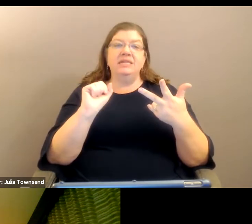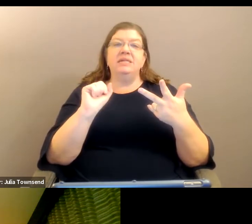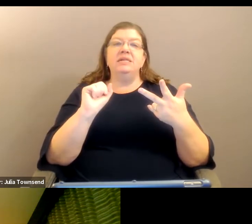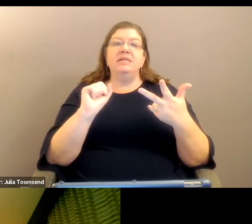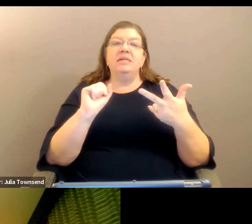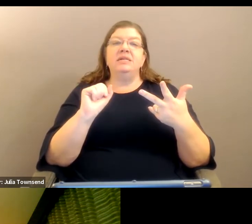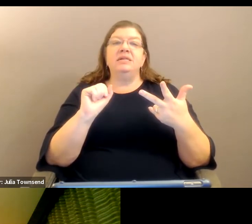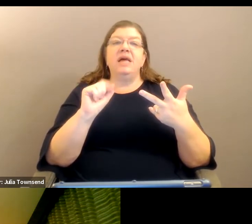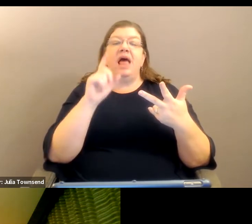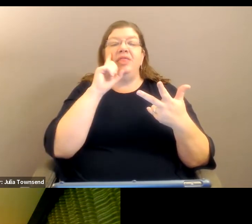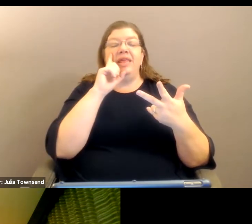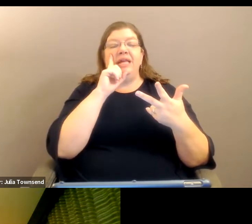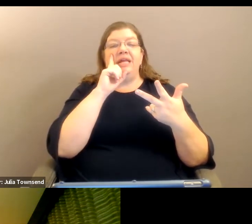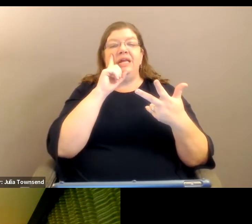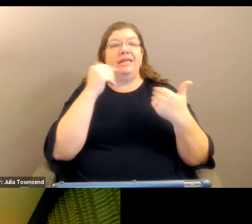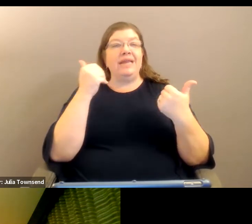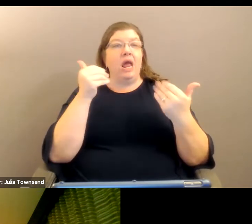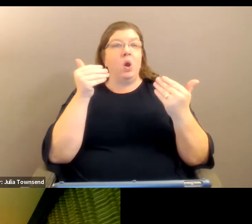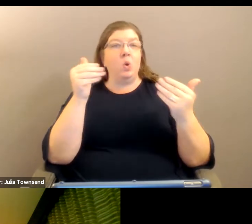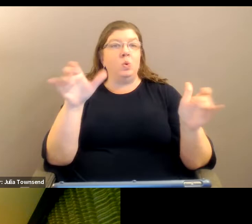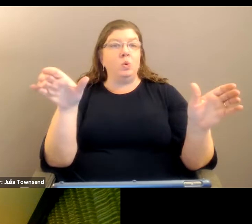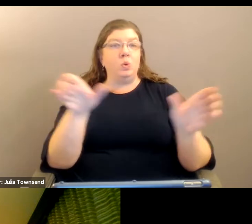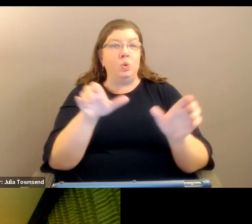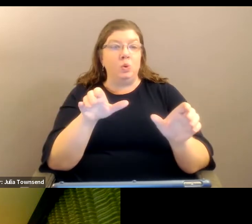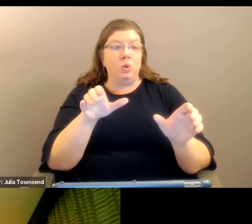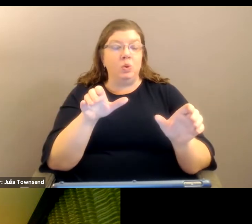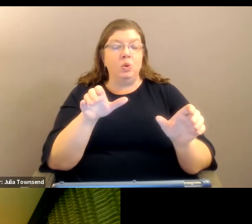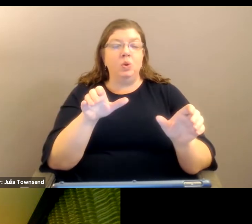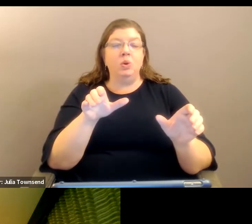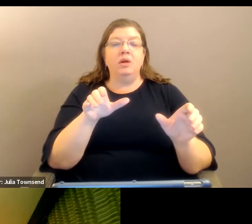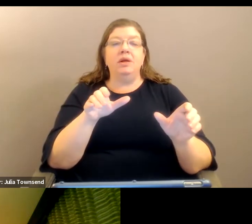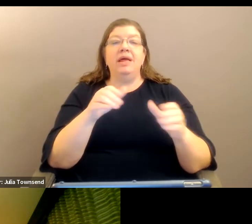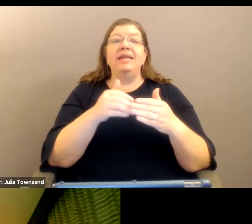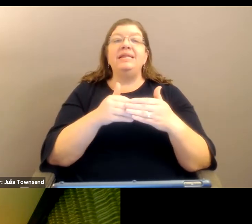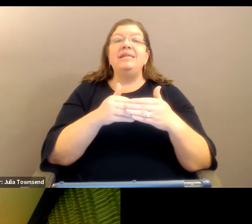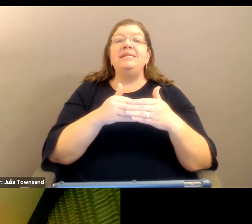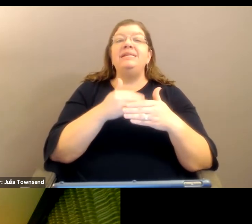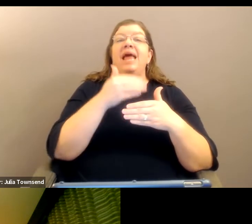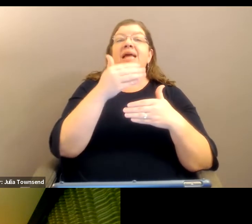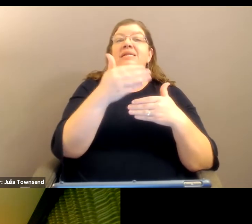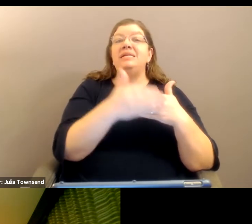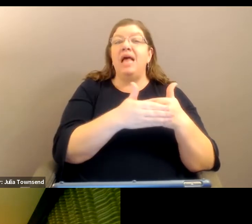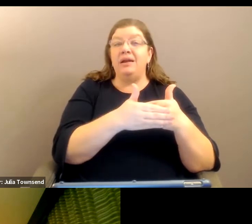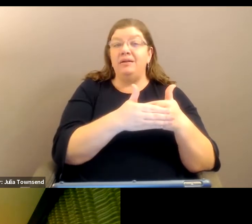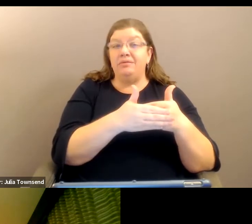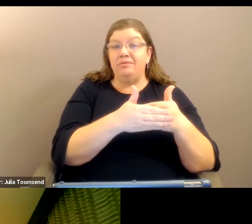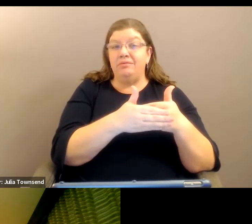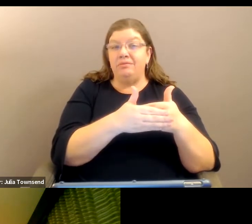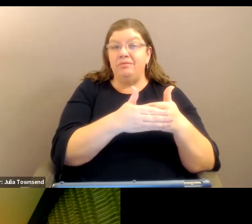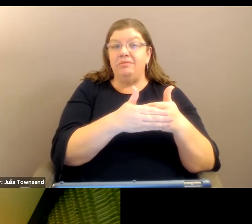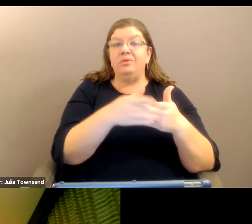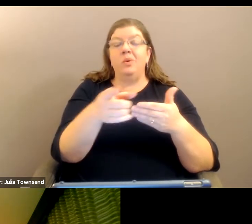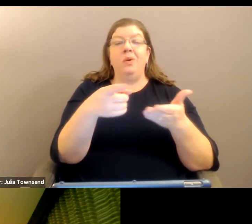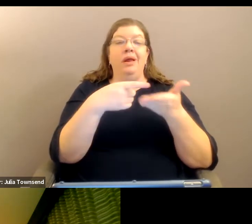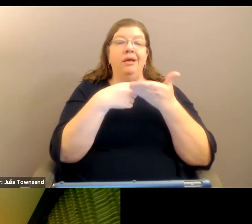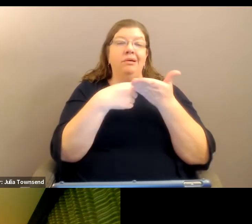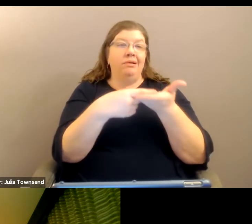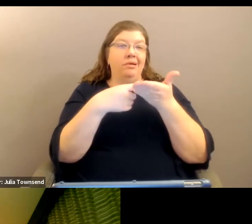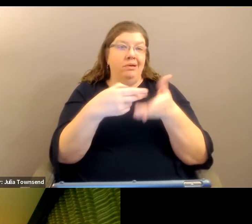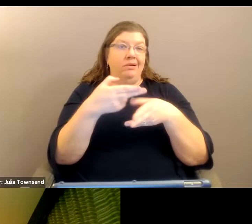I think what I'll go ahead and do right now, you can go to the next slide and we can talk just